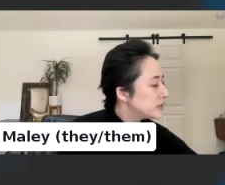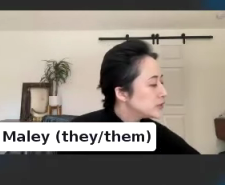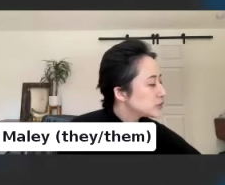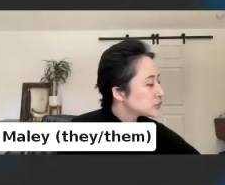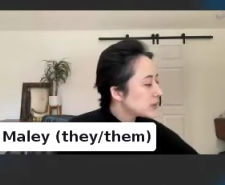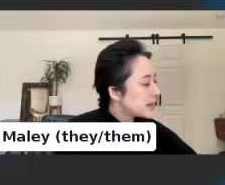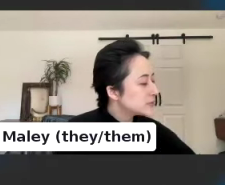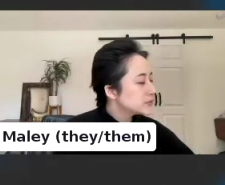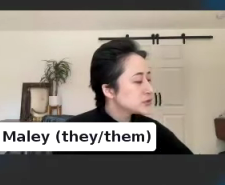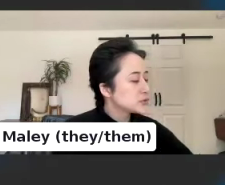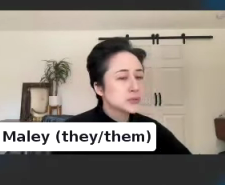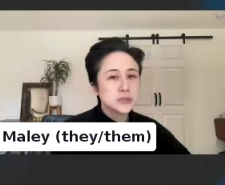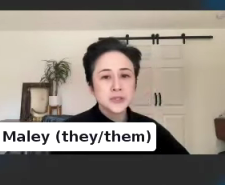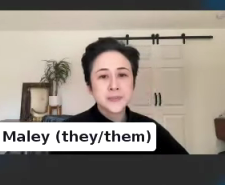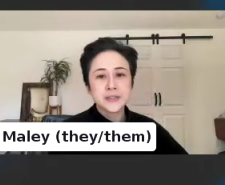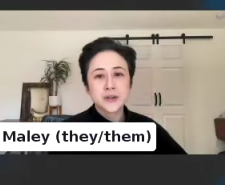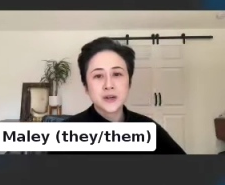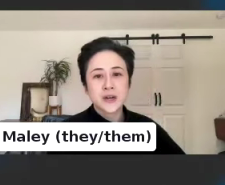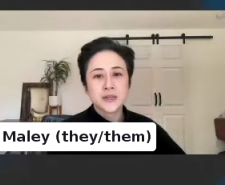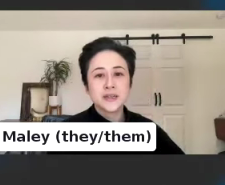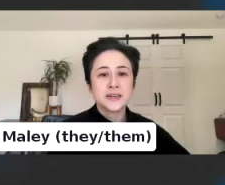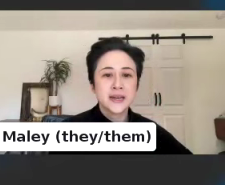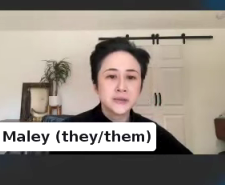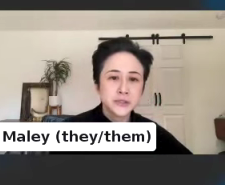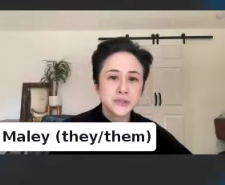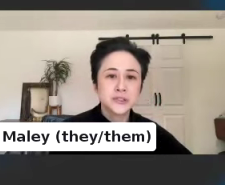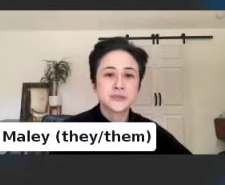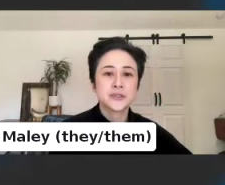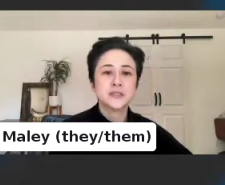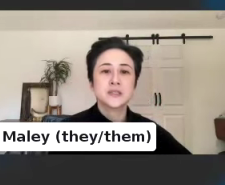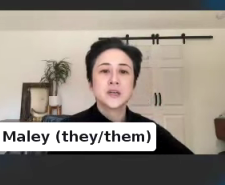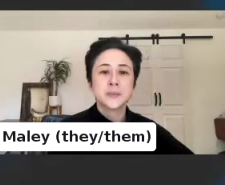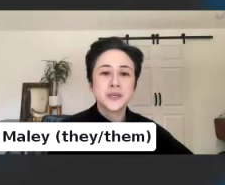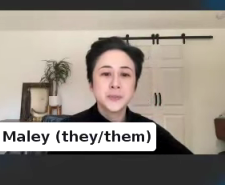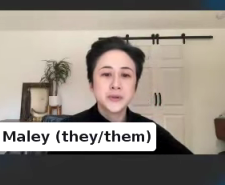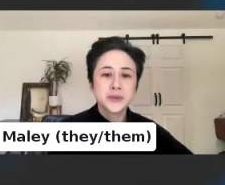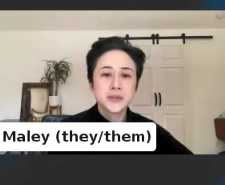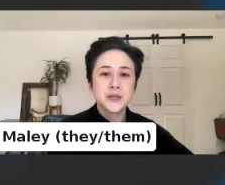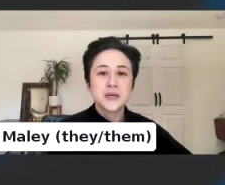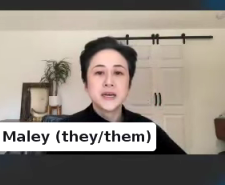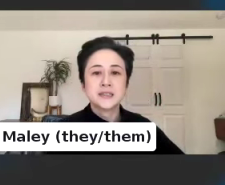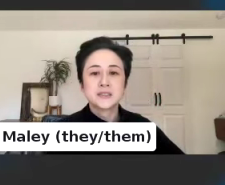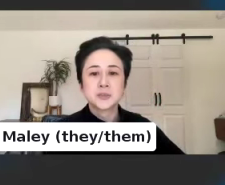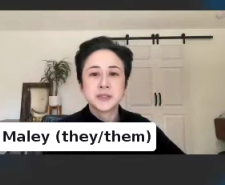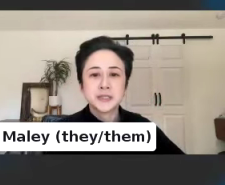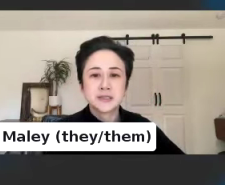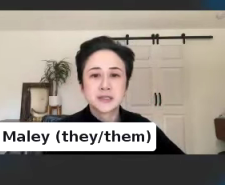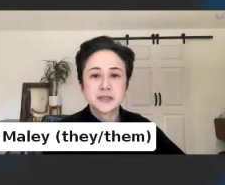Fool travels through the major arcana, encounters different people